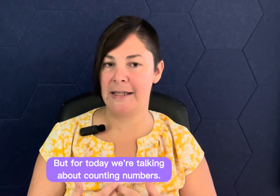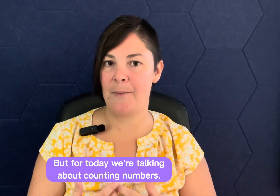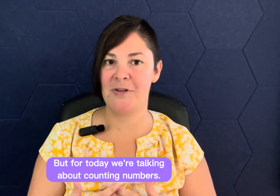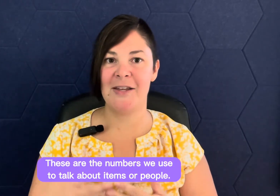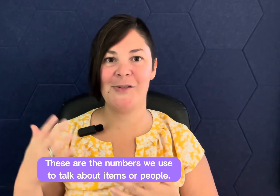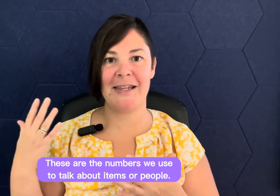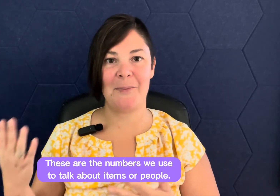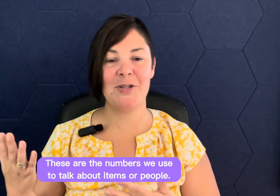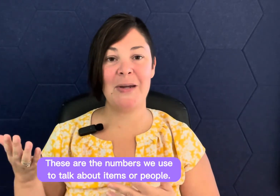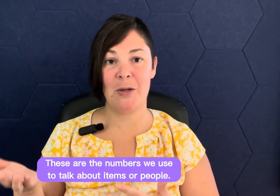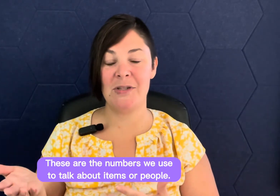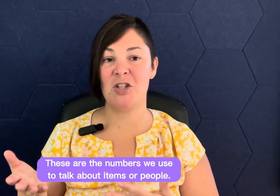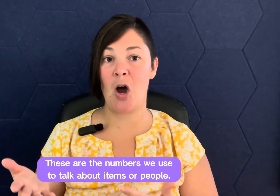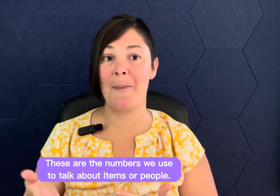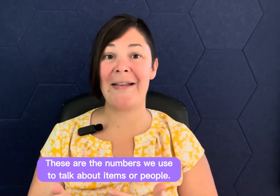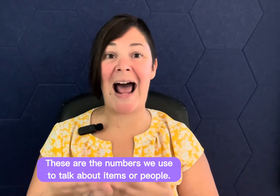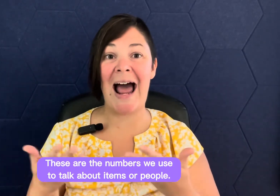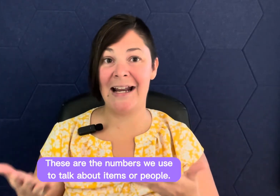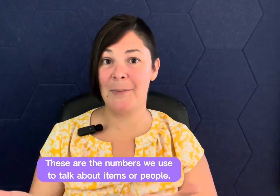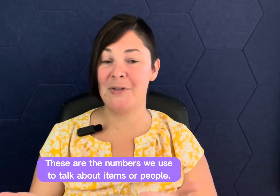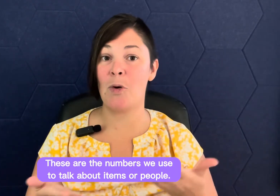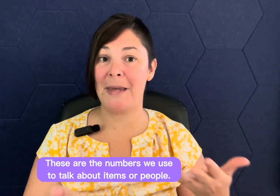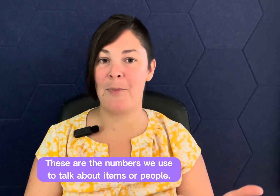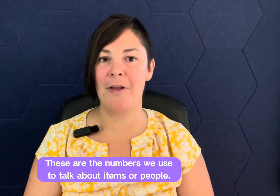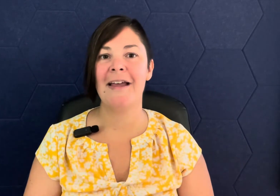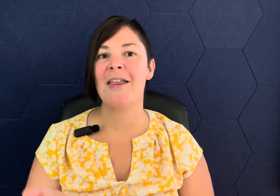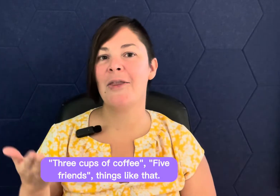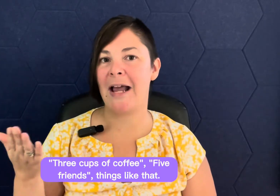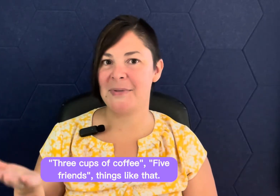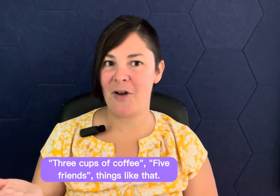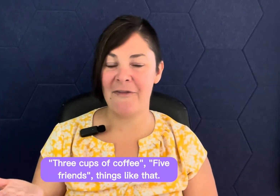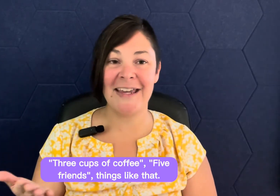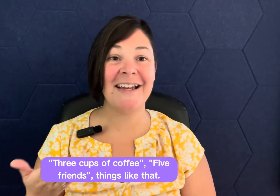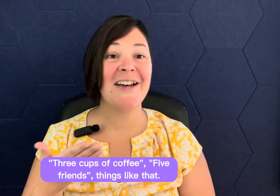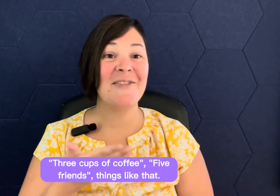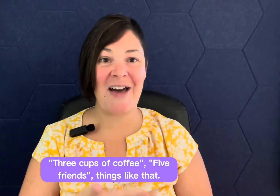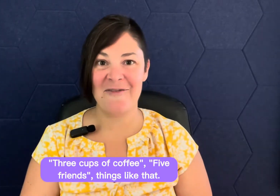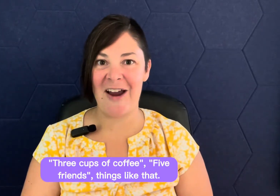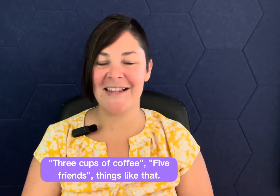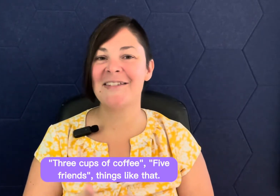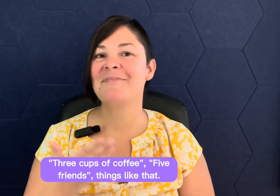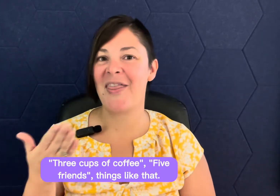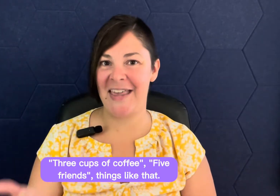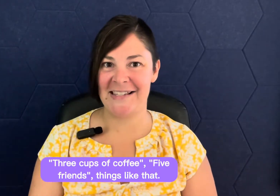numbers. These are the numbers we use to talk about items or people. 3 cups of coffee, 5 friends, things like